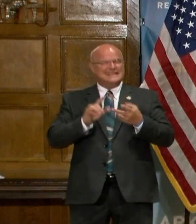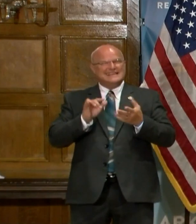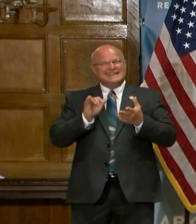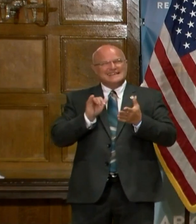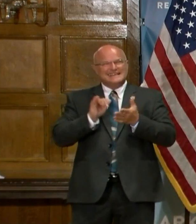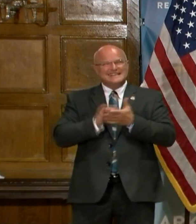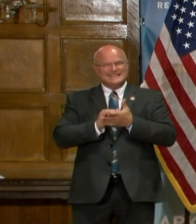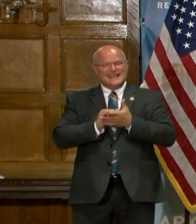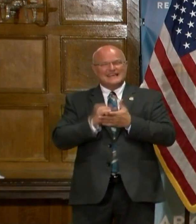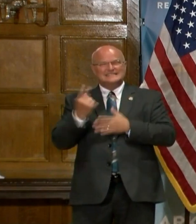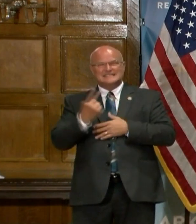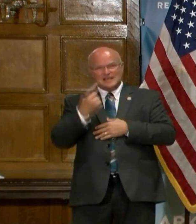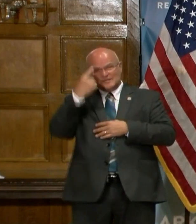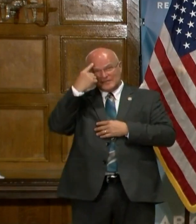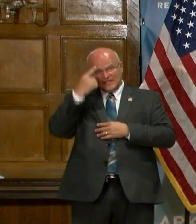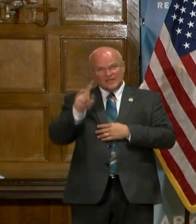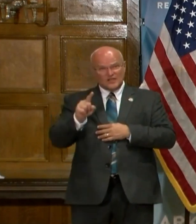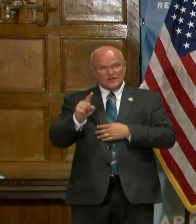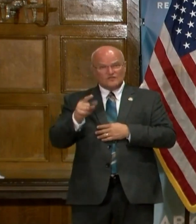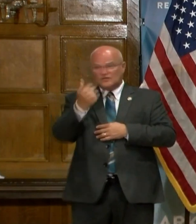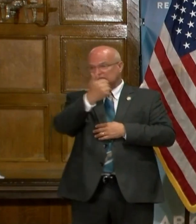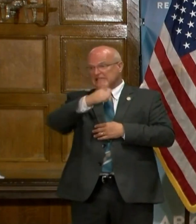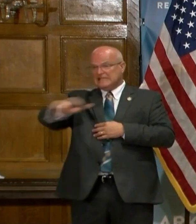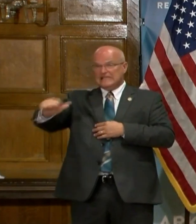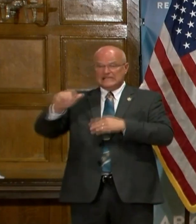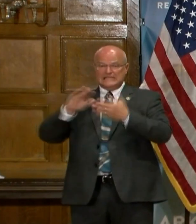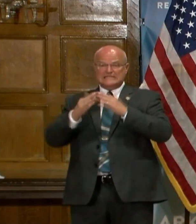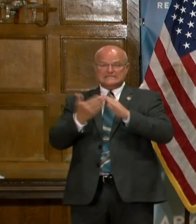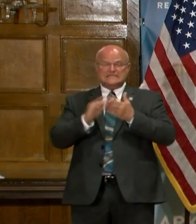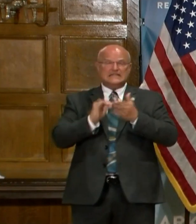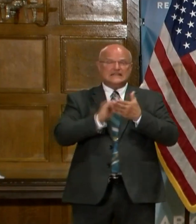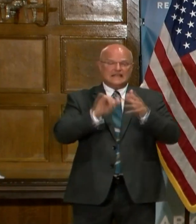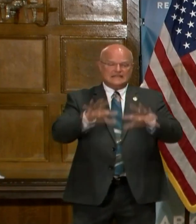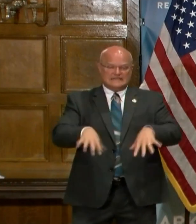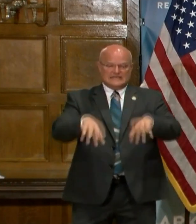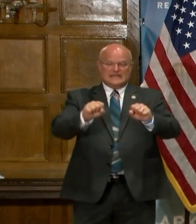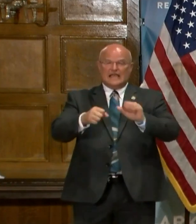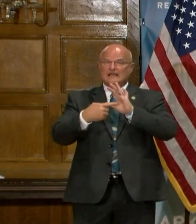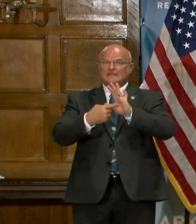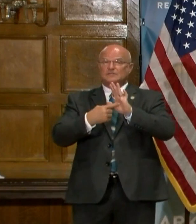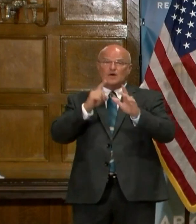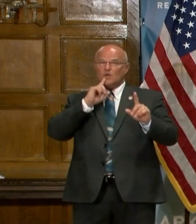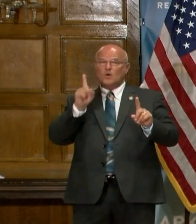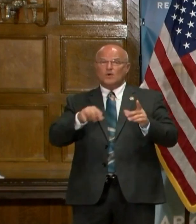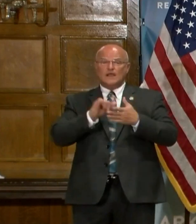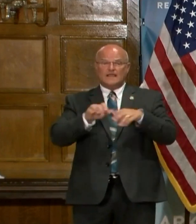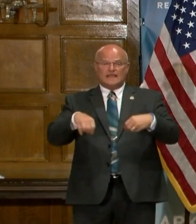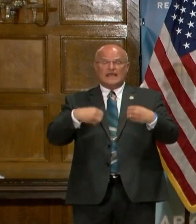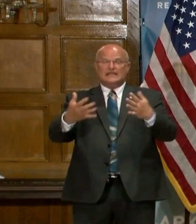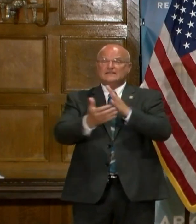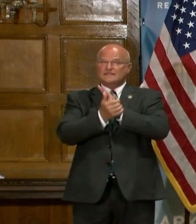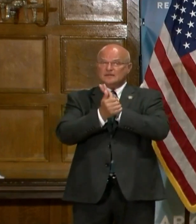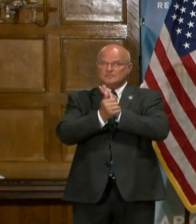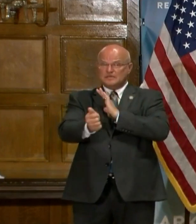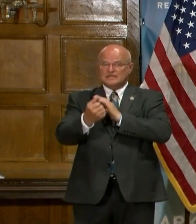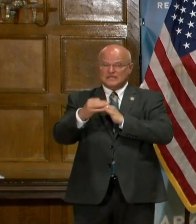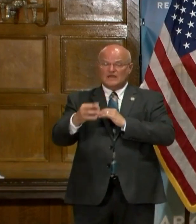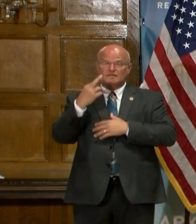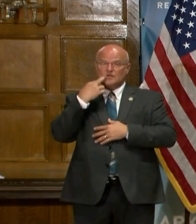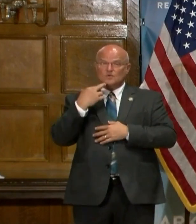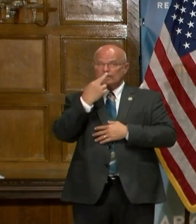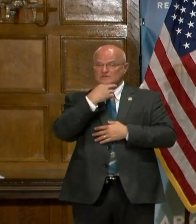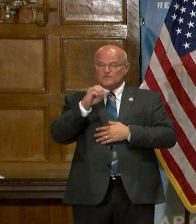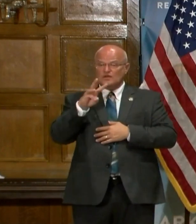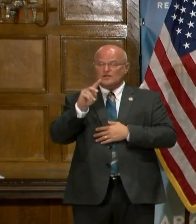a tool for any city that can enact the model ordinance that gives the ability of the